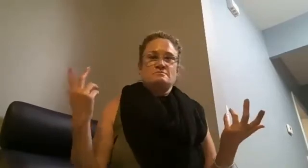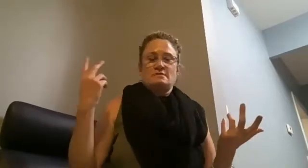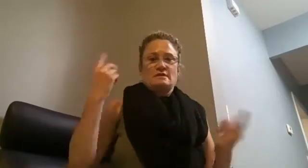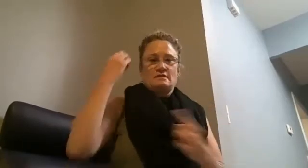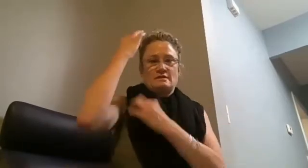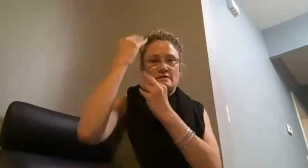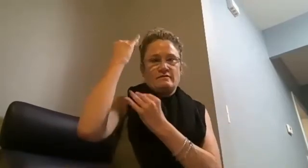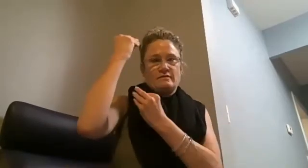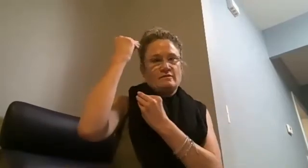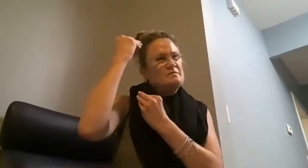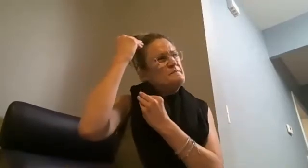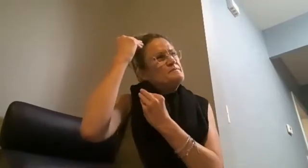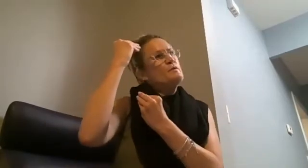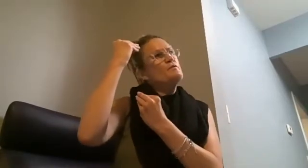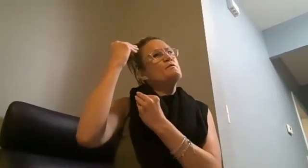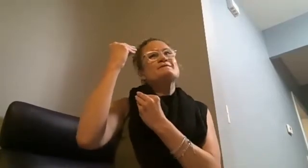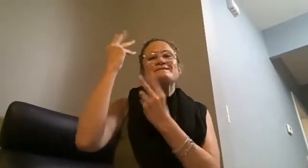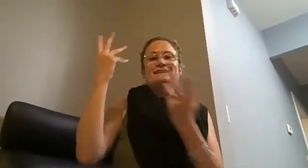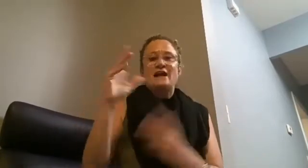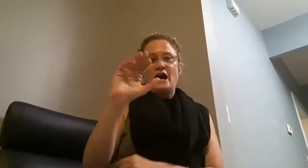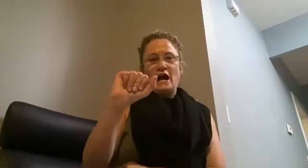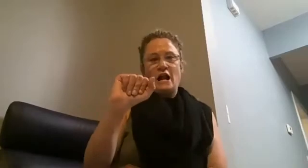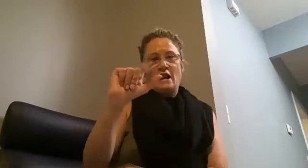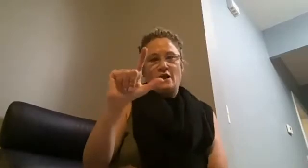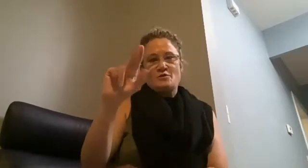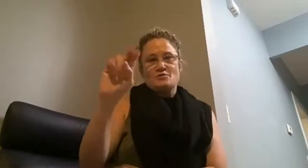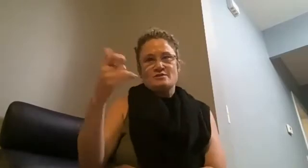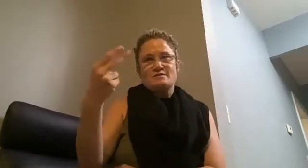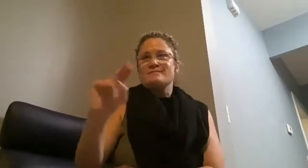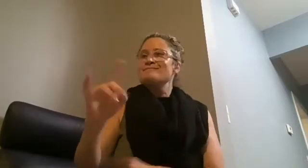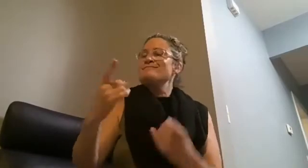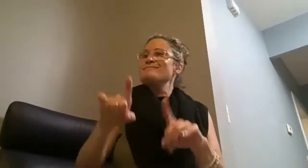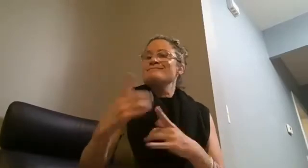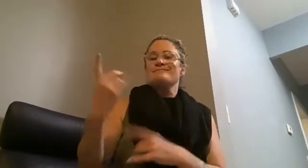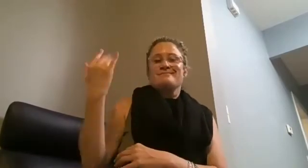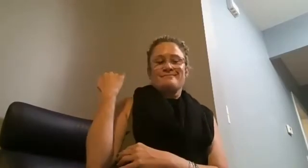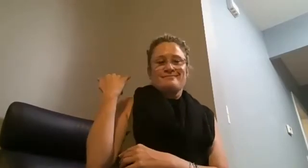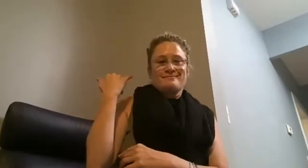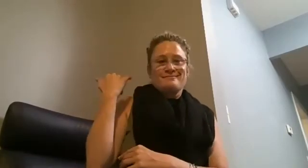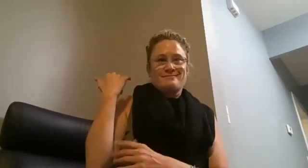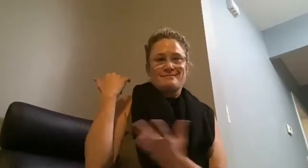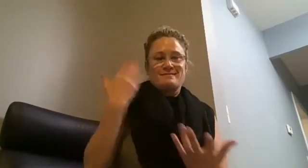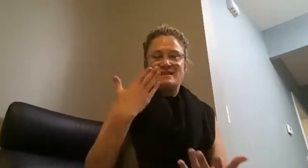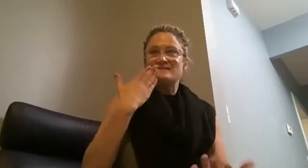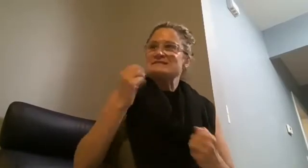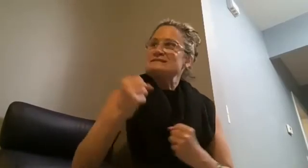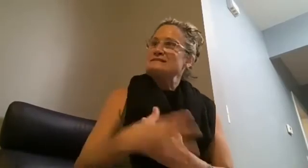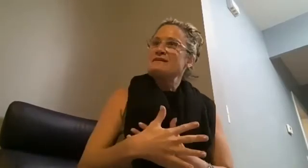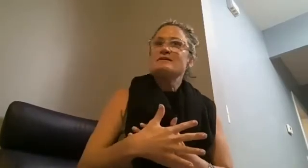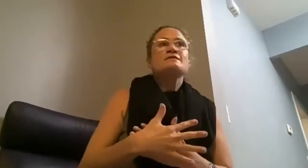was essentially an illusion of what had happened in that period of time. And he said, that scared the hell out of me. It was like in that moment, I'd lost